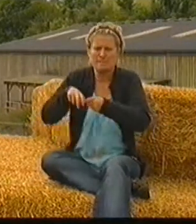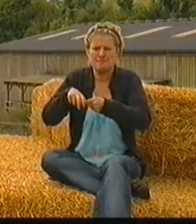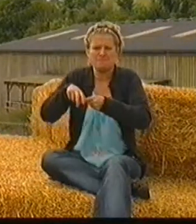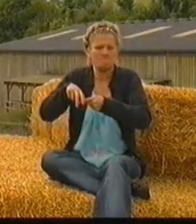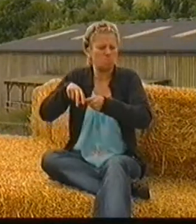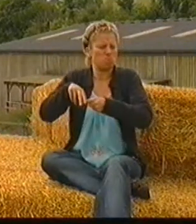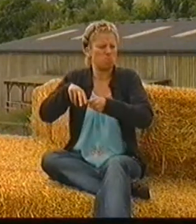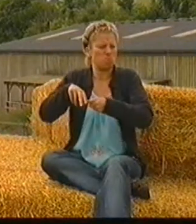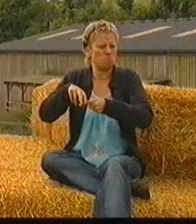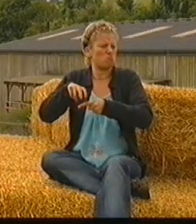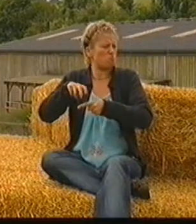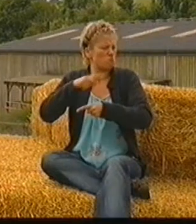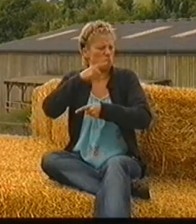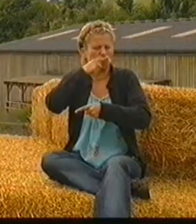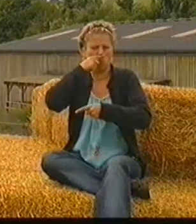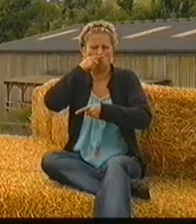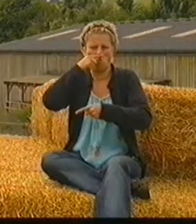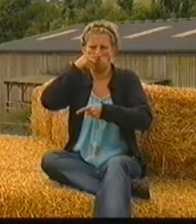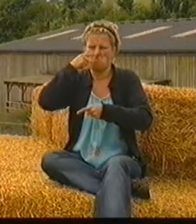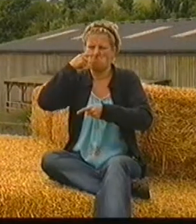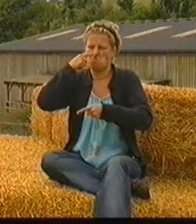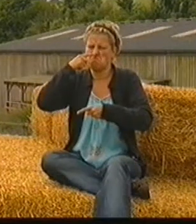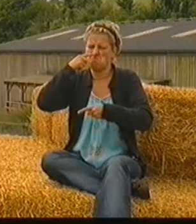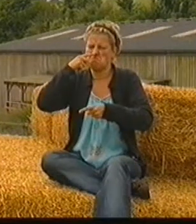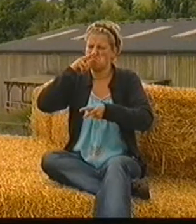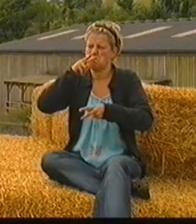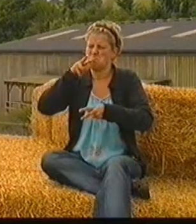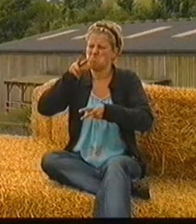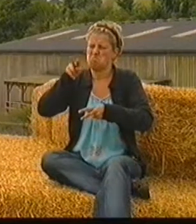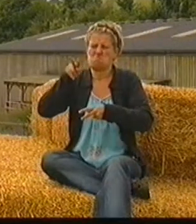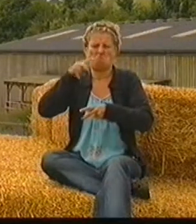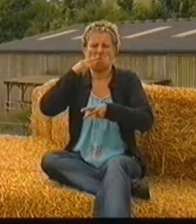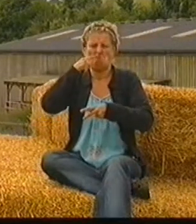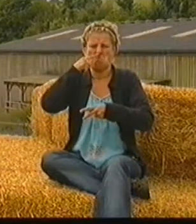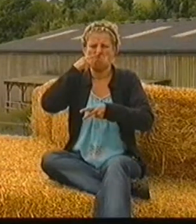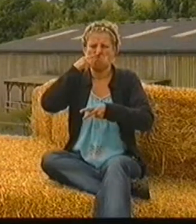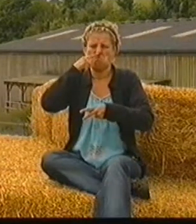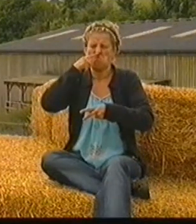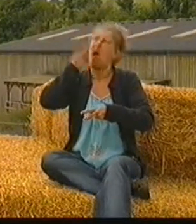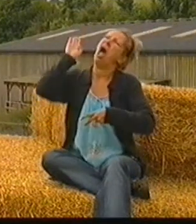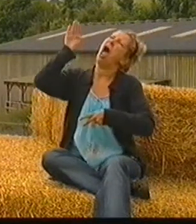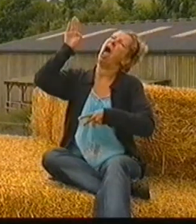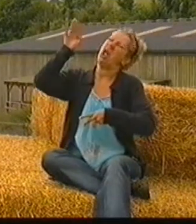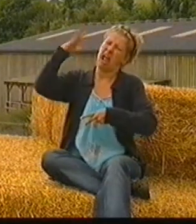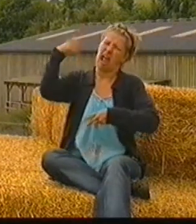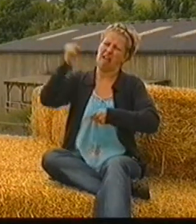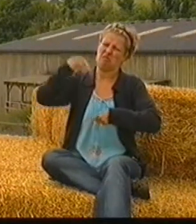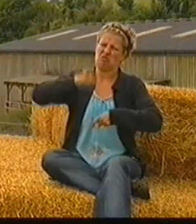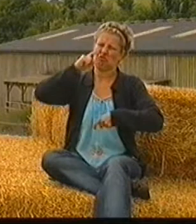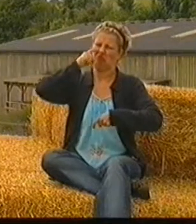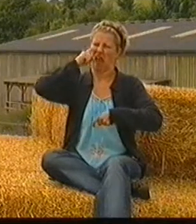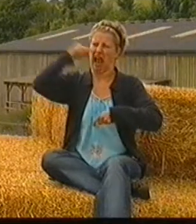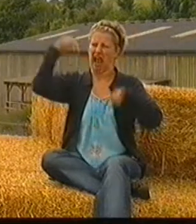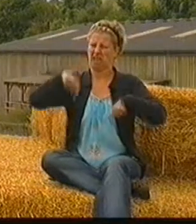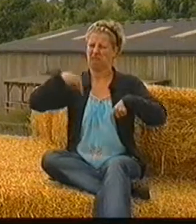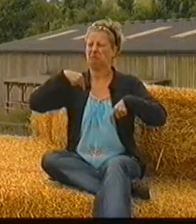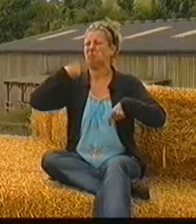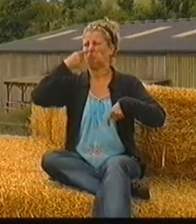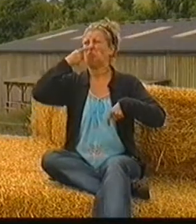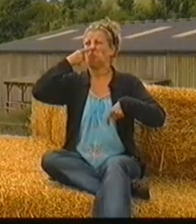air. "There's rats down here again, Mrs. Bean. I can smell 'em." "Then poison them, woman, poison